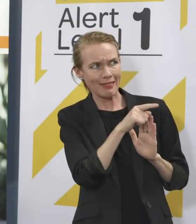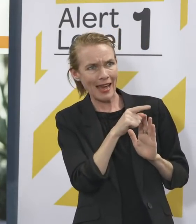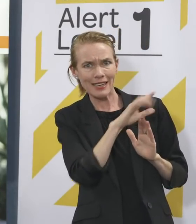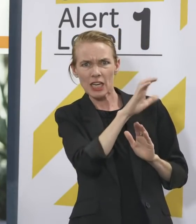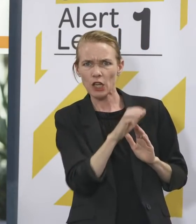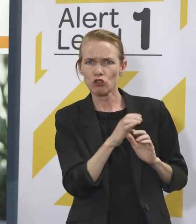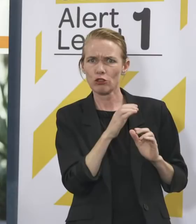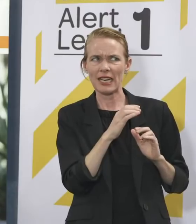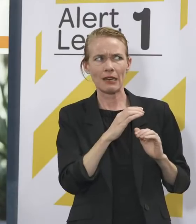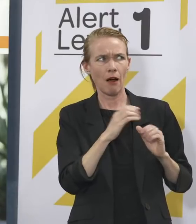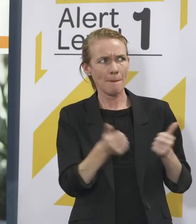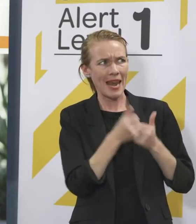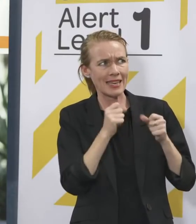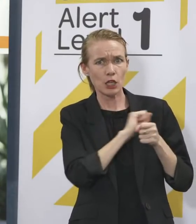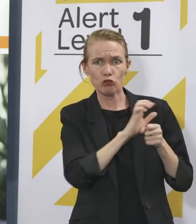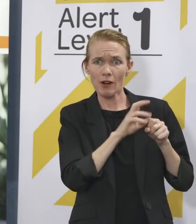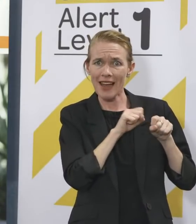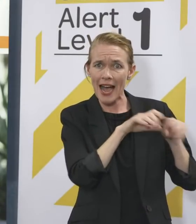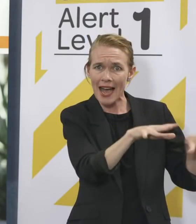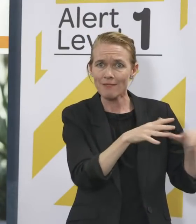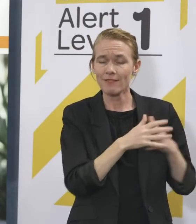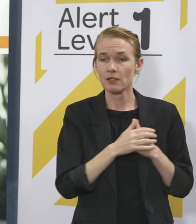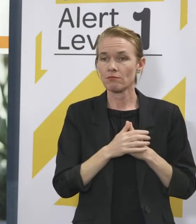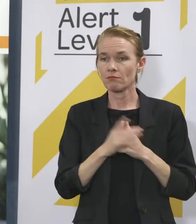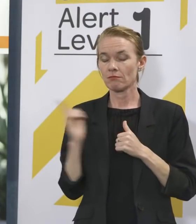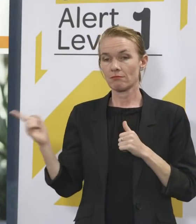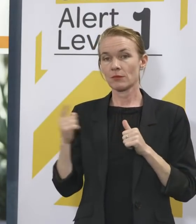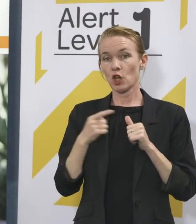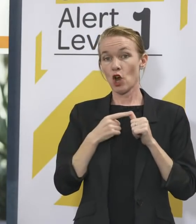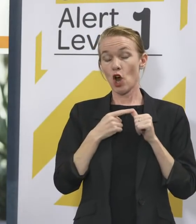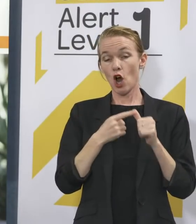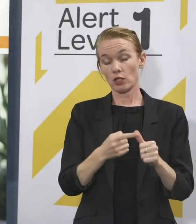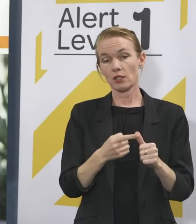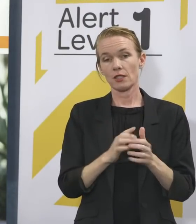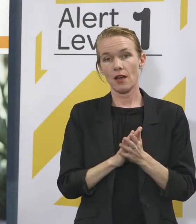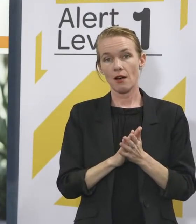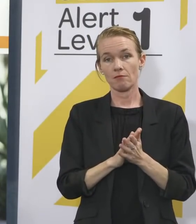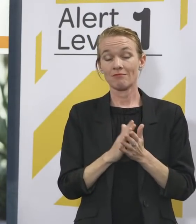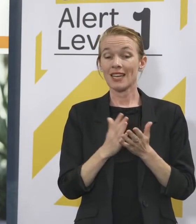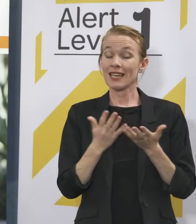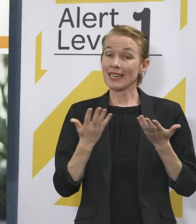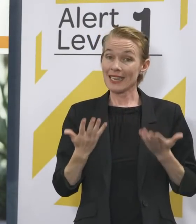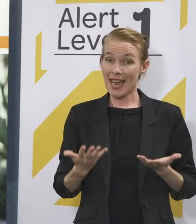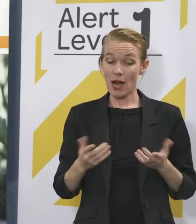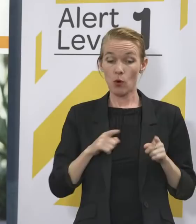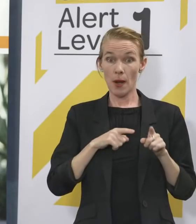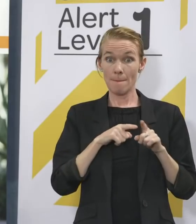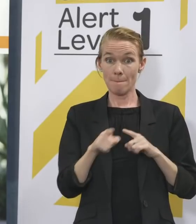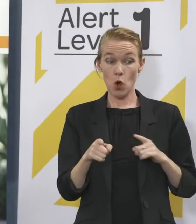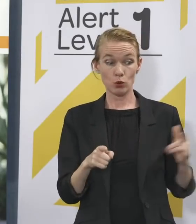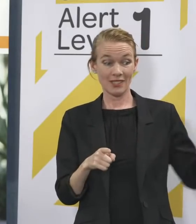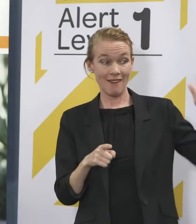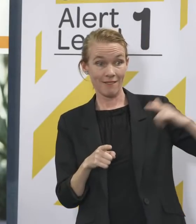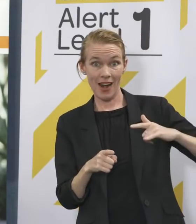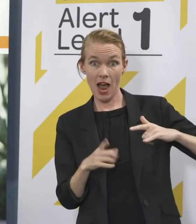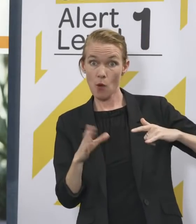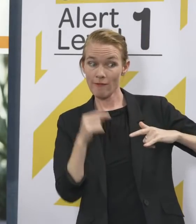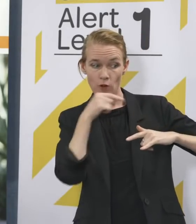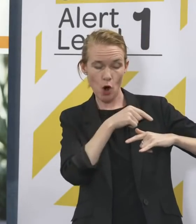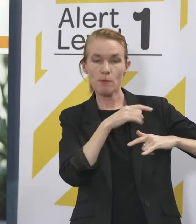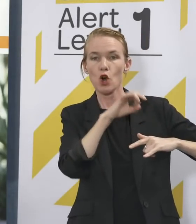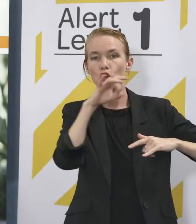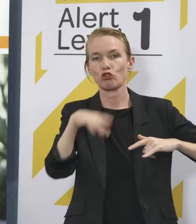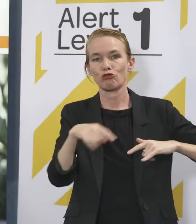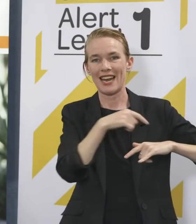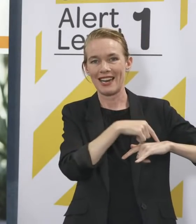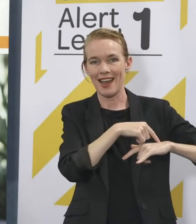Because most people who come into New Zealand at the moment are coming in from flights from Australia, and they are transiting